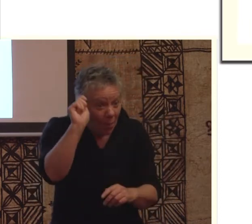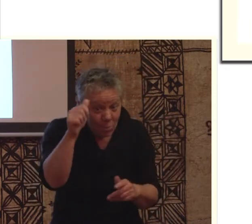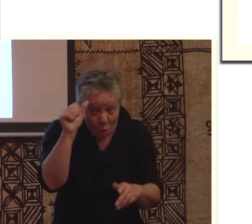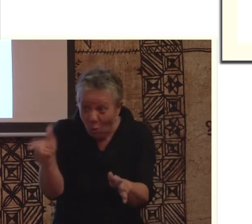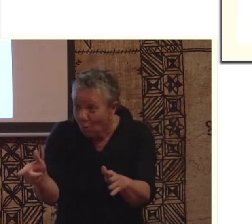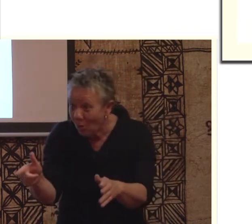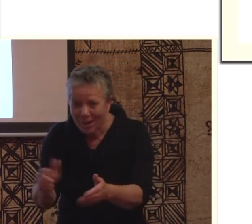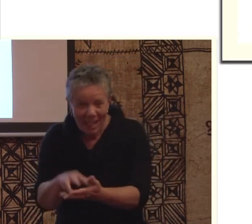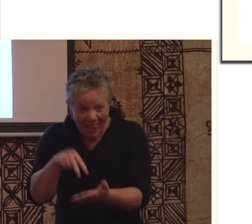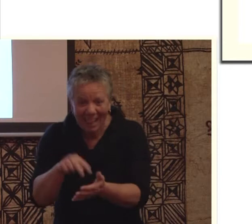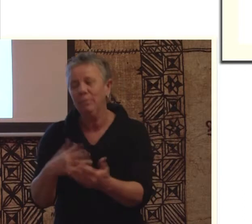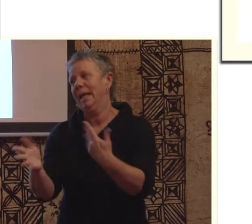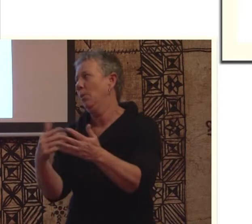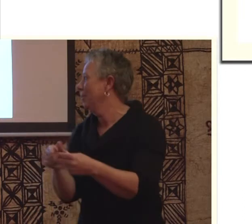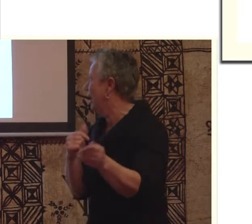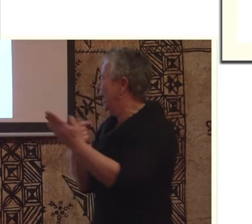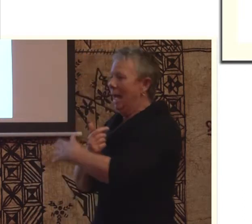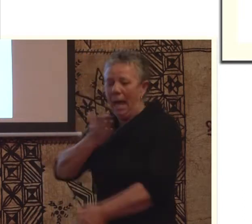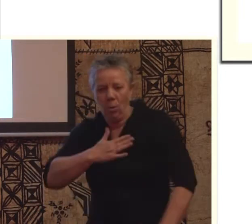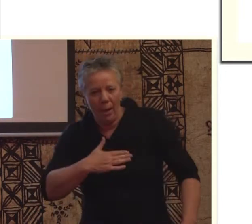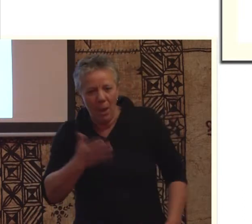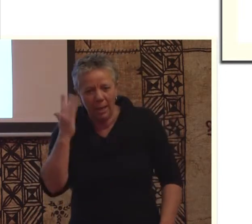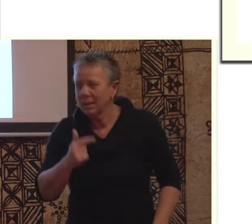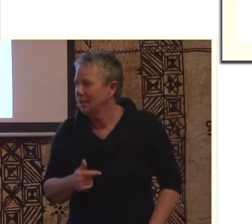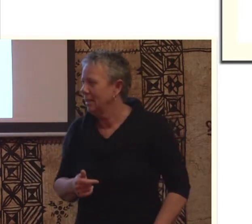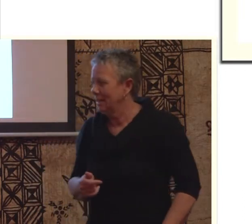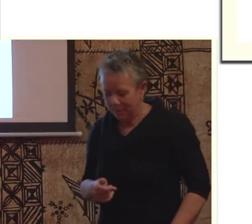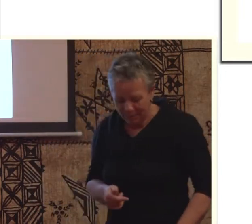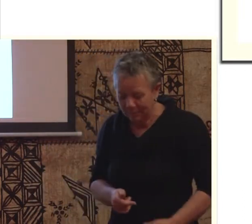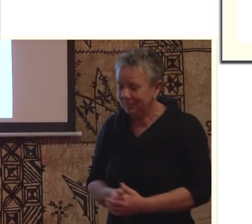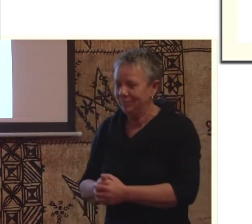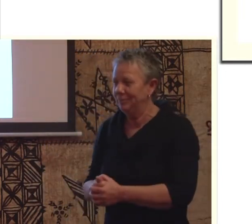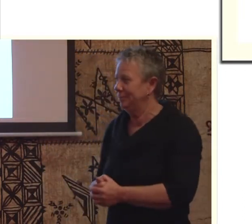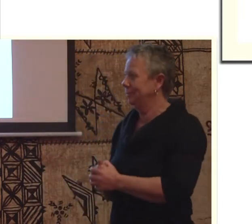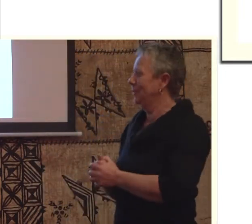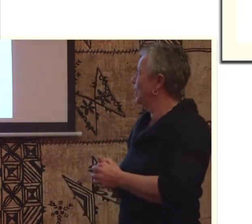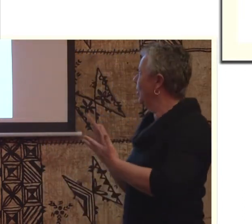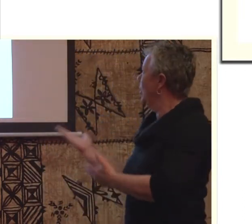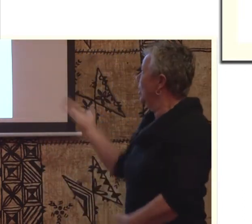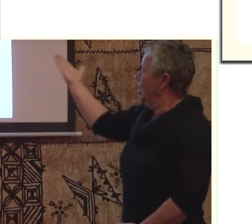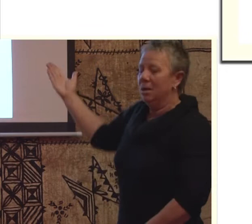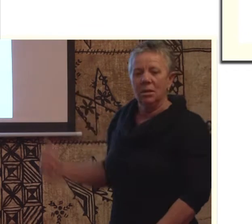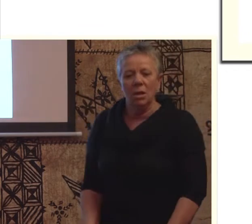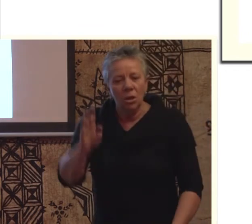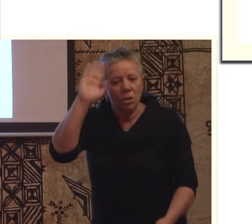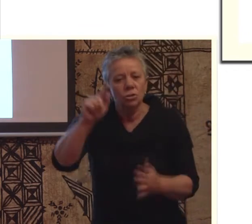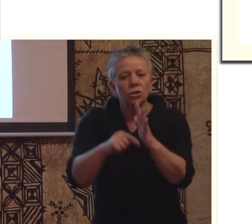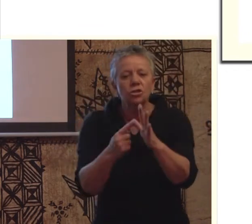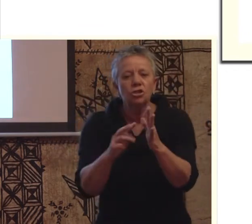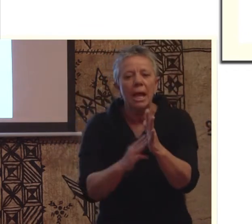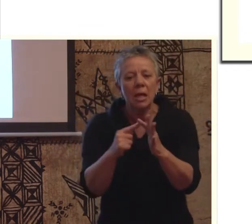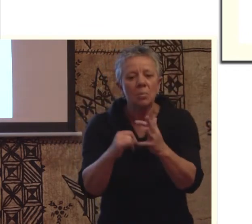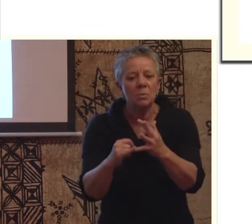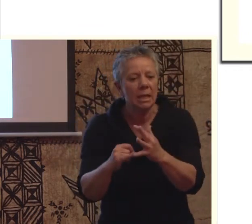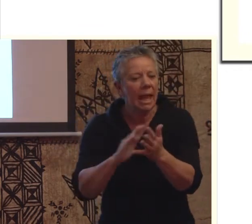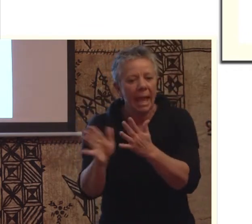I don't have mine. Can't keep turning around. So James Hinari said ko te reo, te Māori